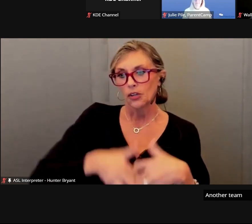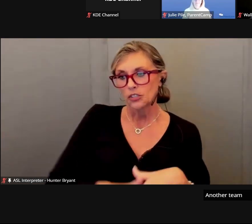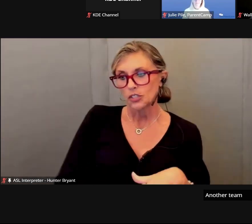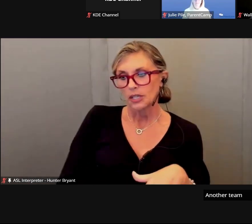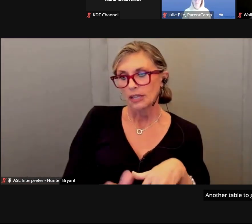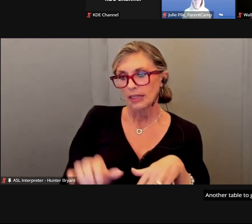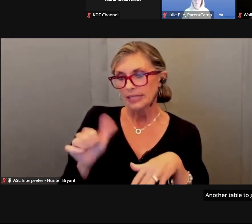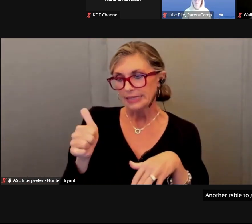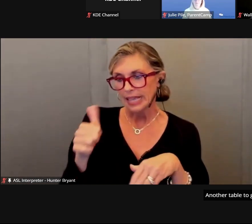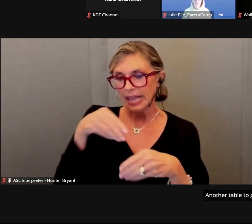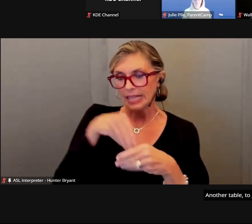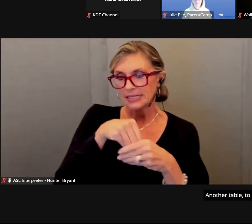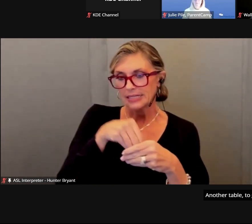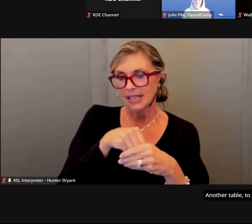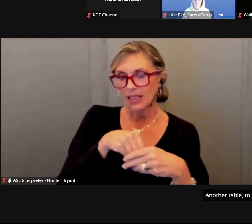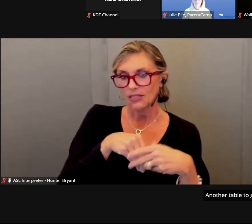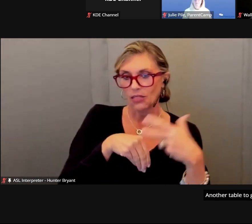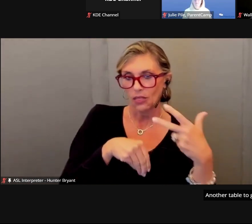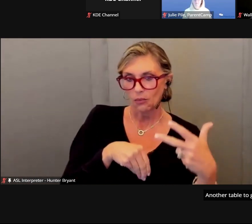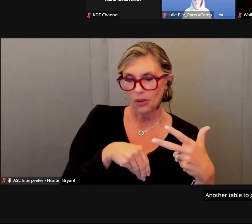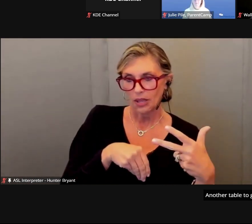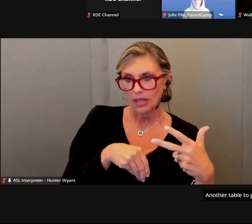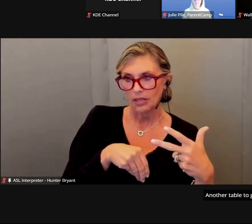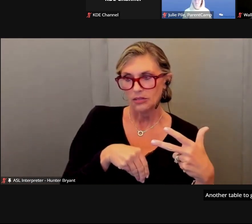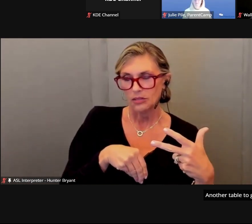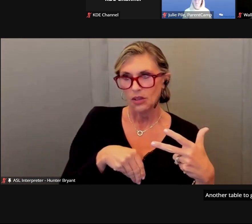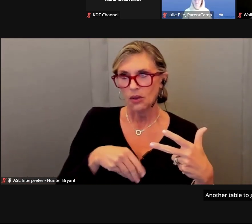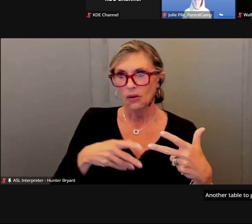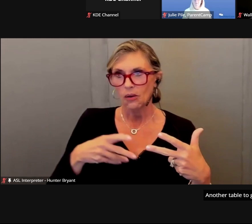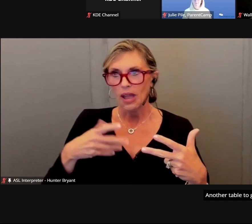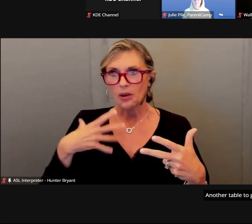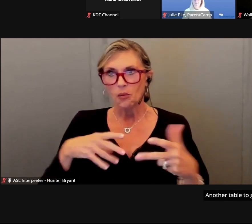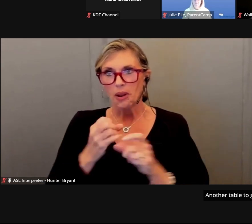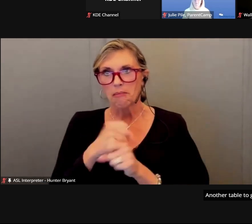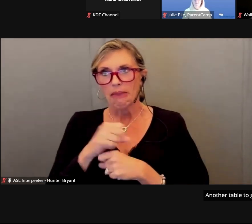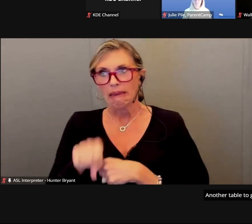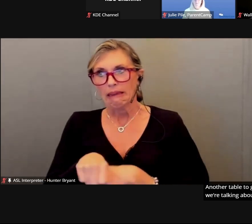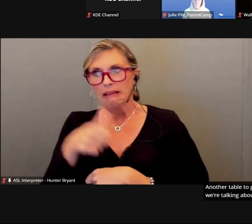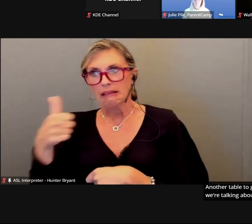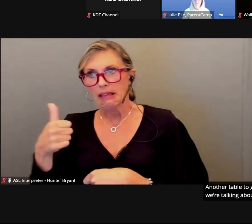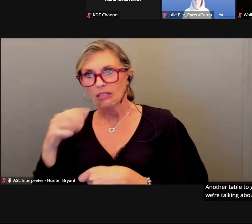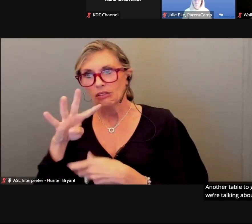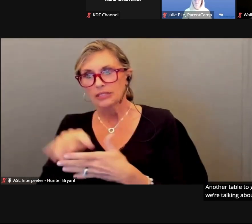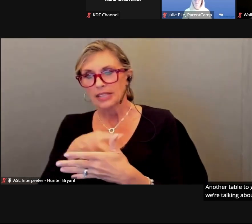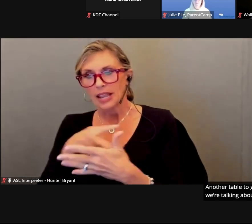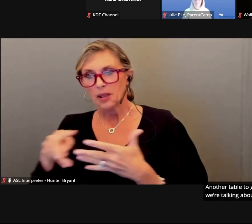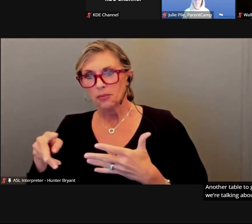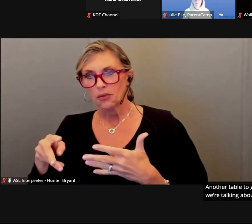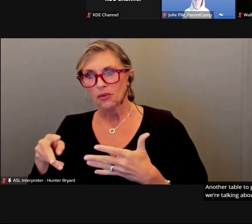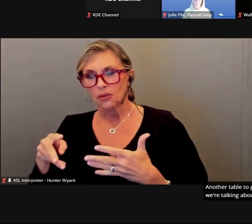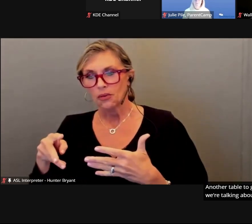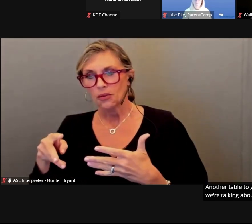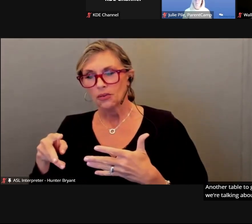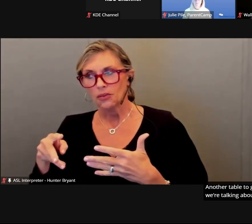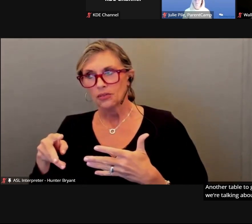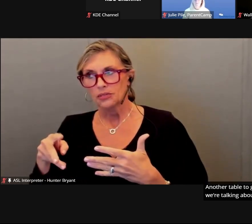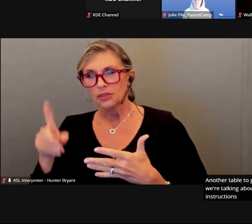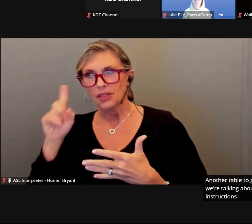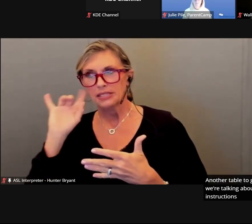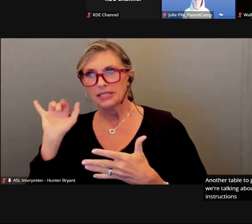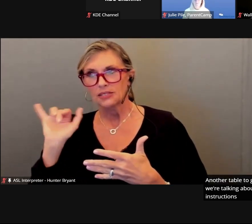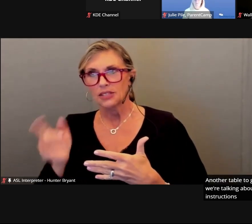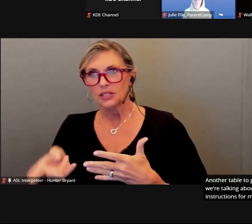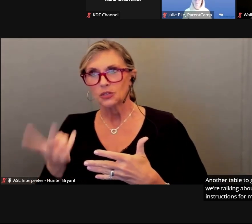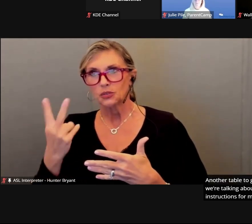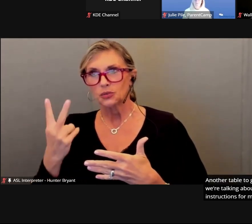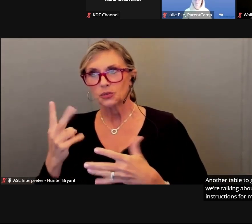by. So I don't know which way we're talking about it, but those are 2 different instructions for me.